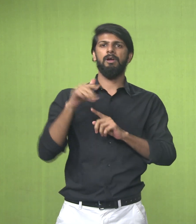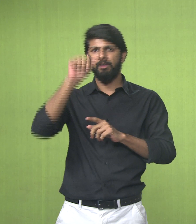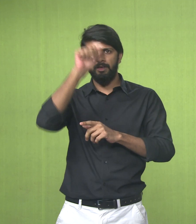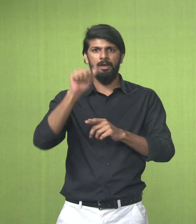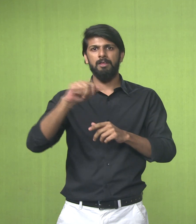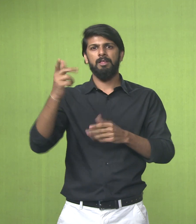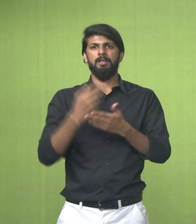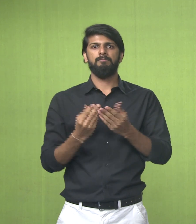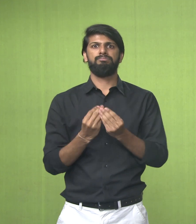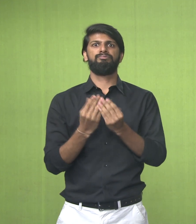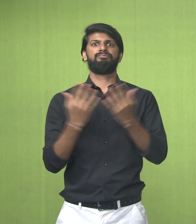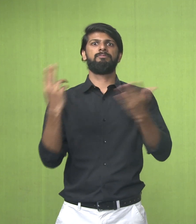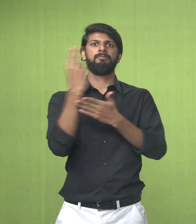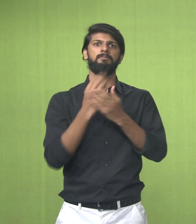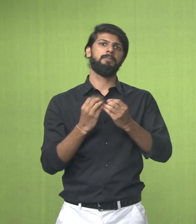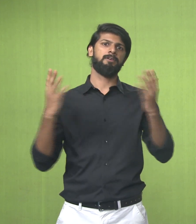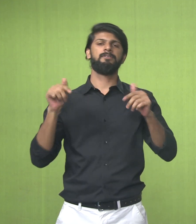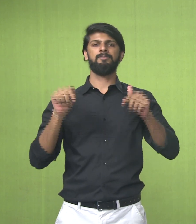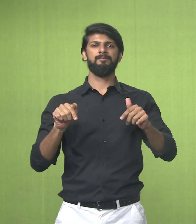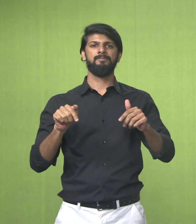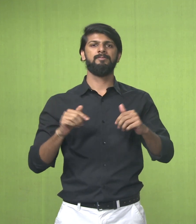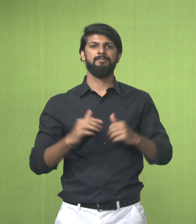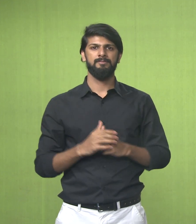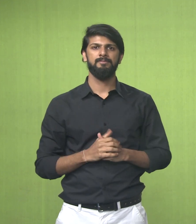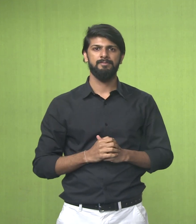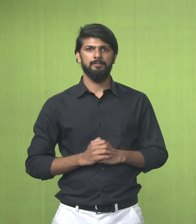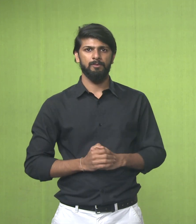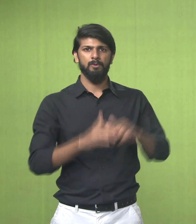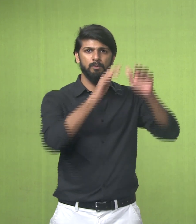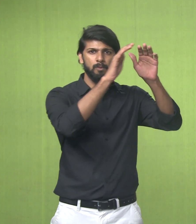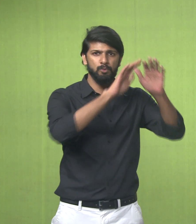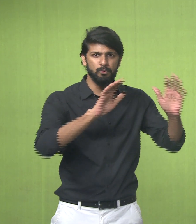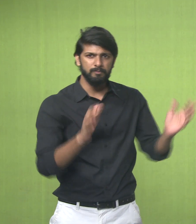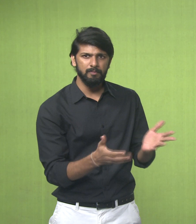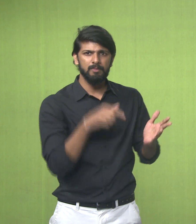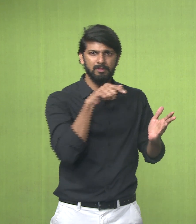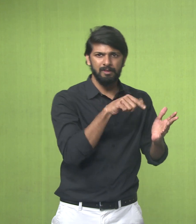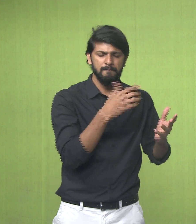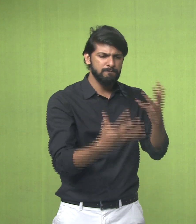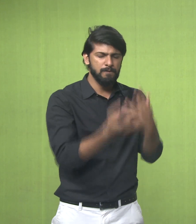are wearing, are similar to what we saw or we see in the Indus Valley Civilization